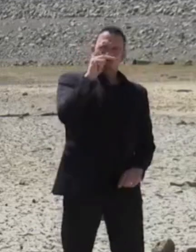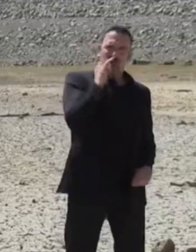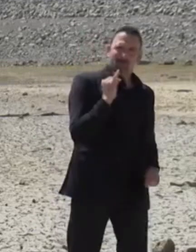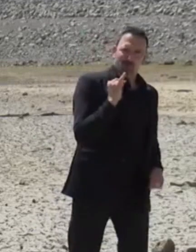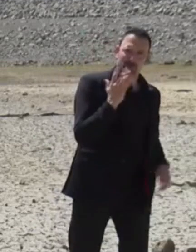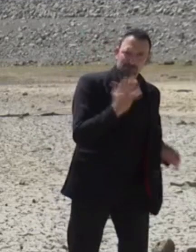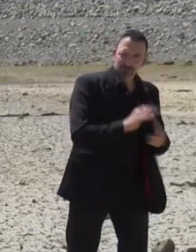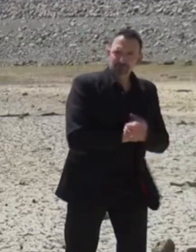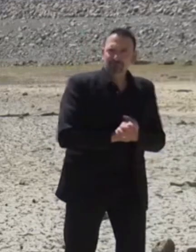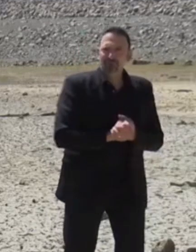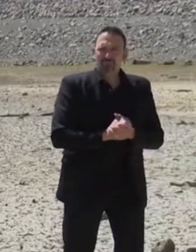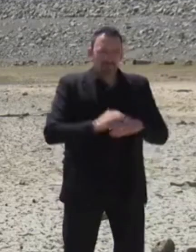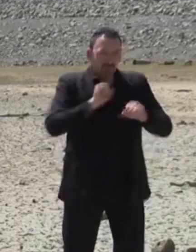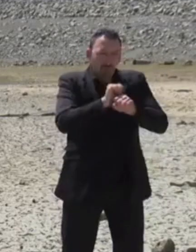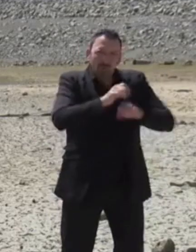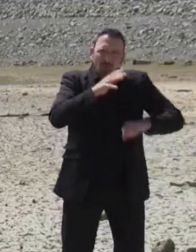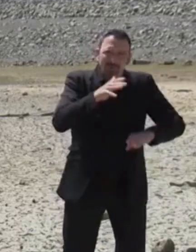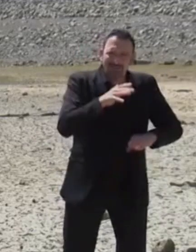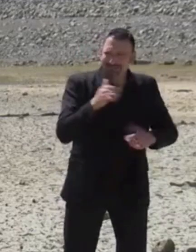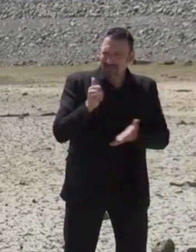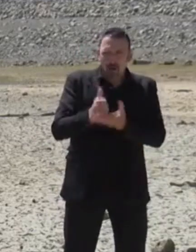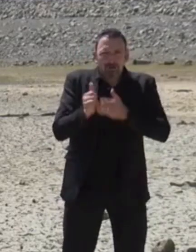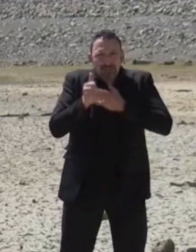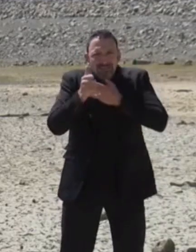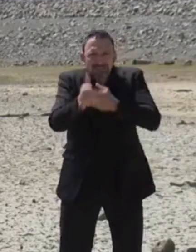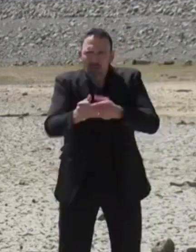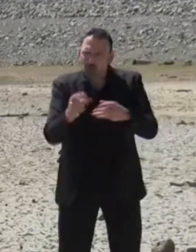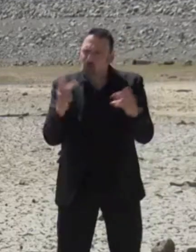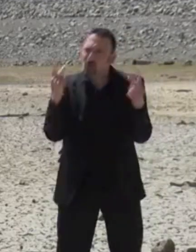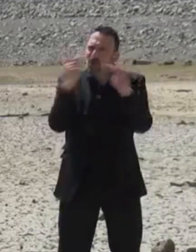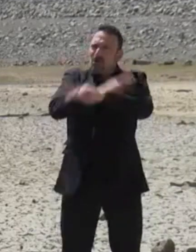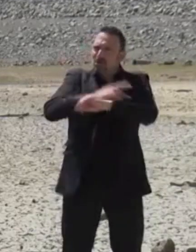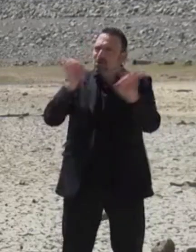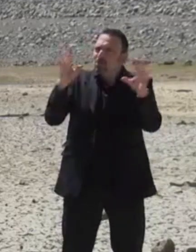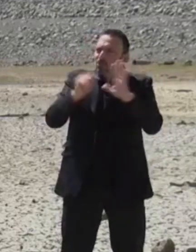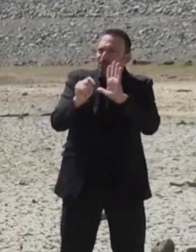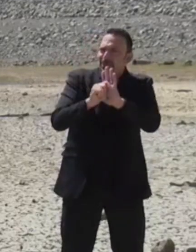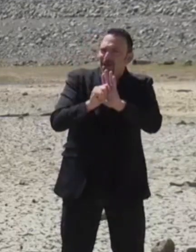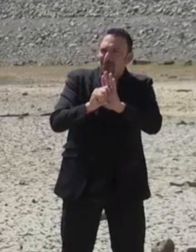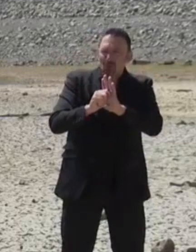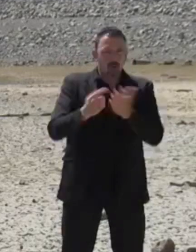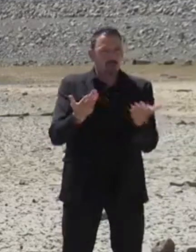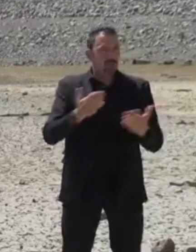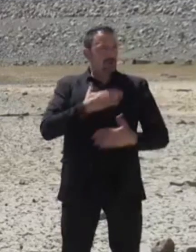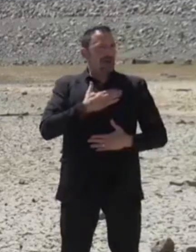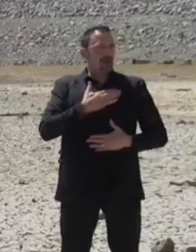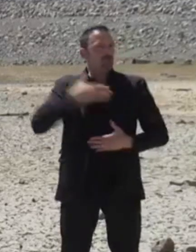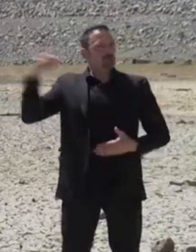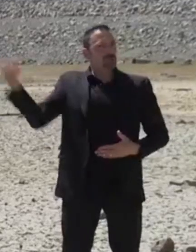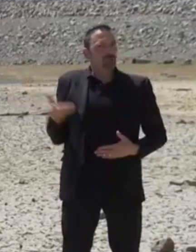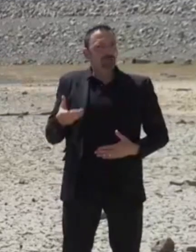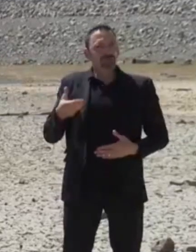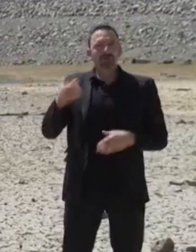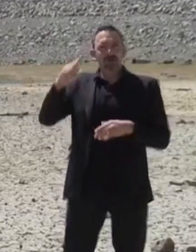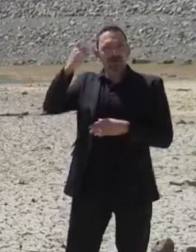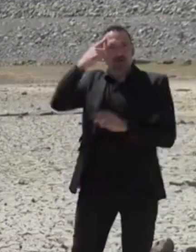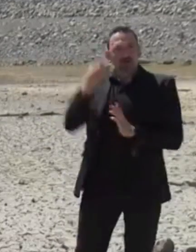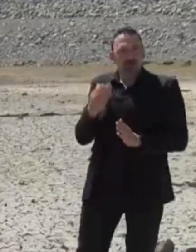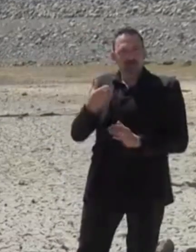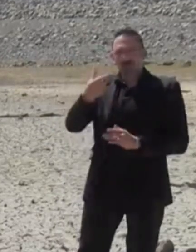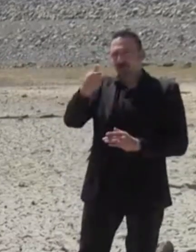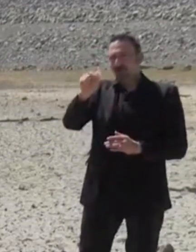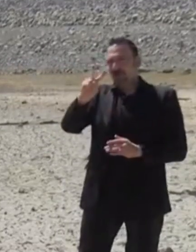lead through our darkest days, and we're honored that he's here today in Mendocino County. Governor Gavin Newsom.